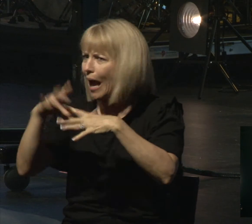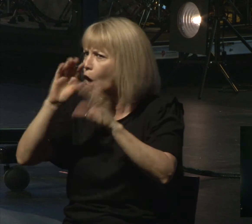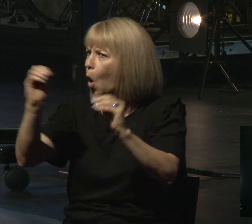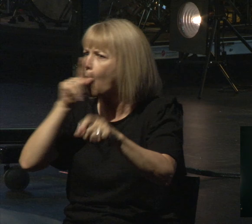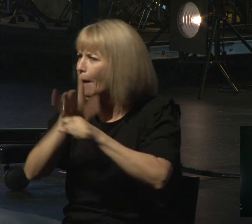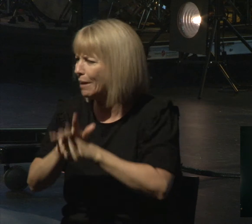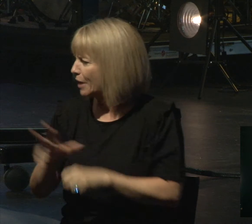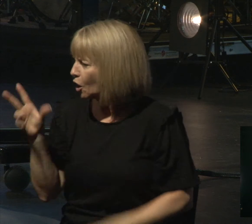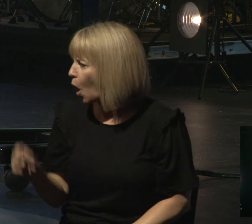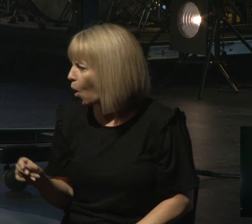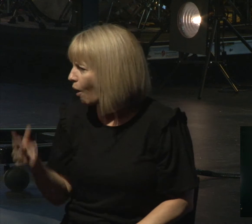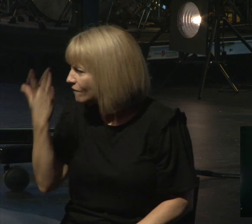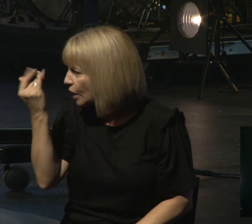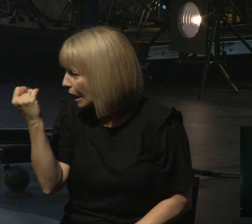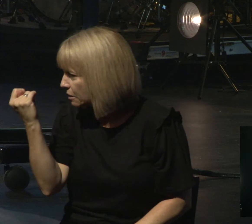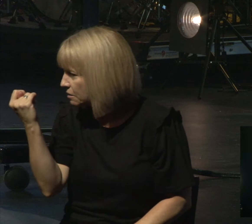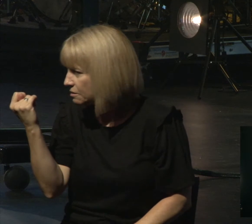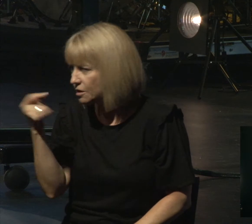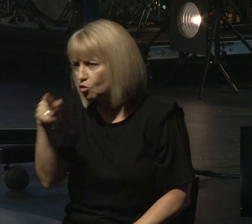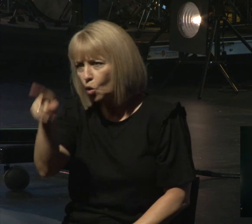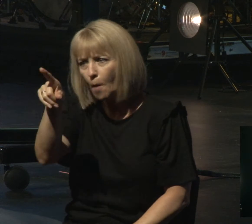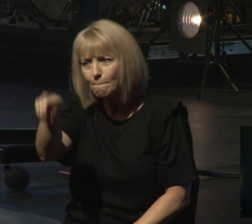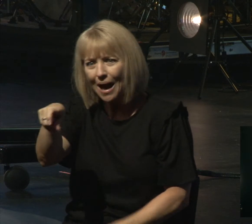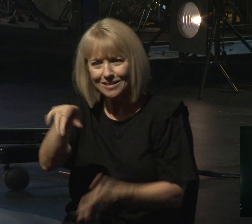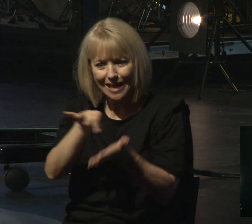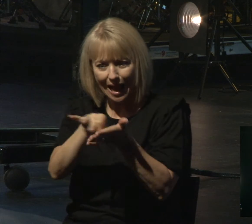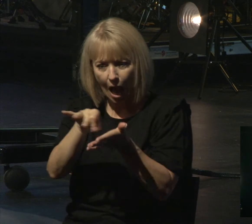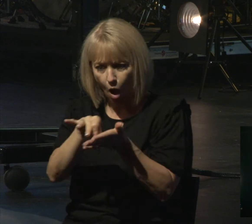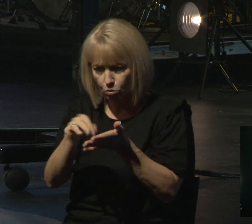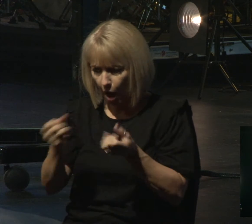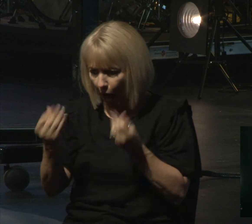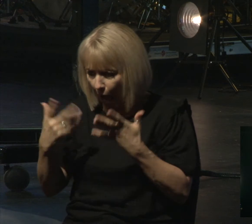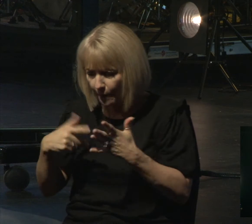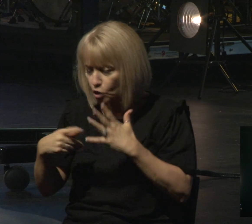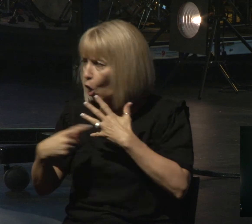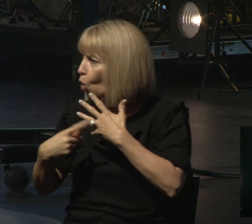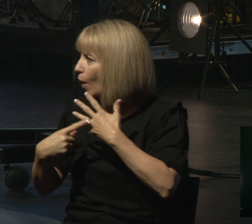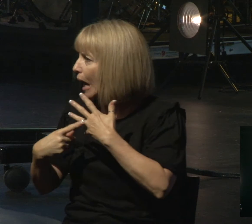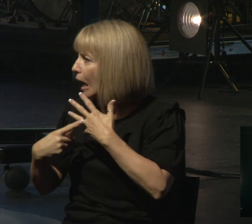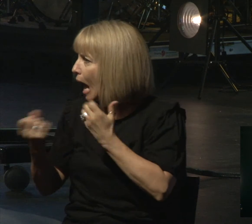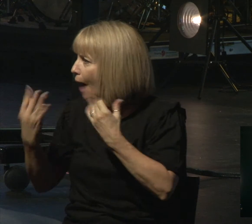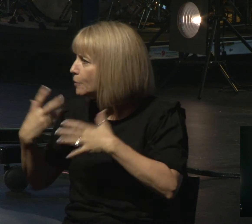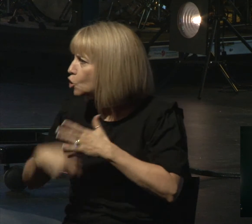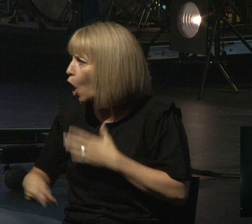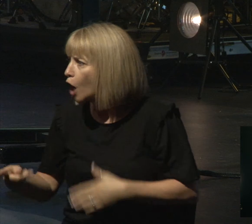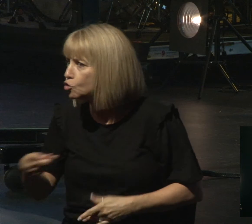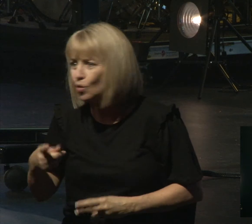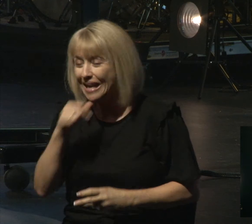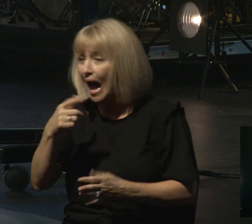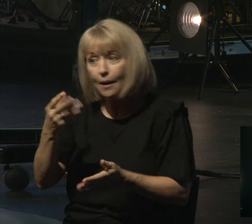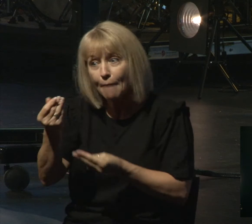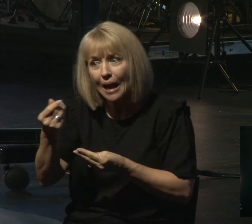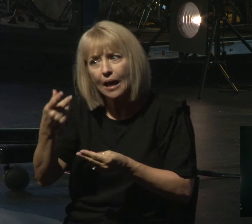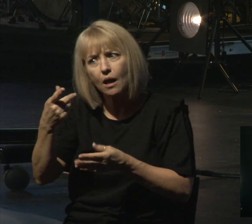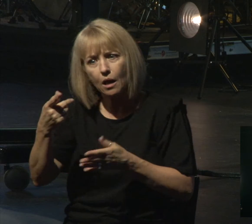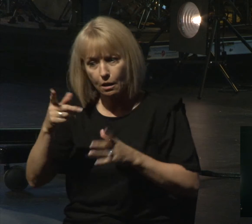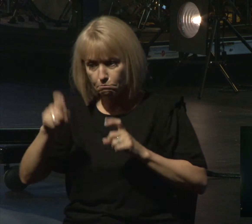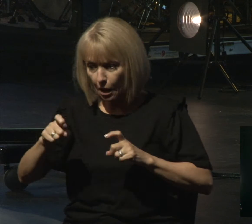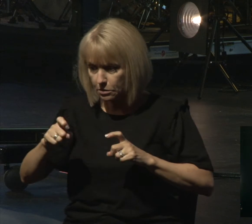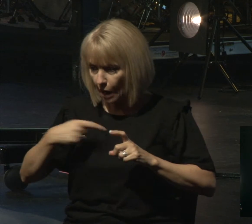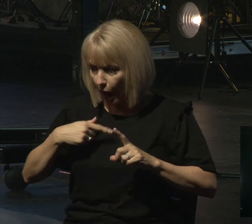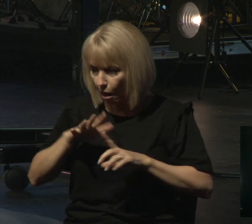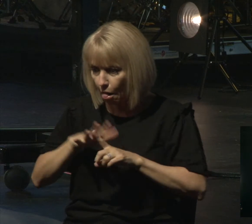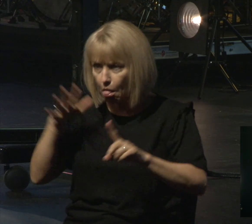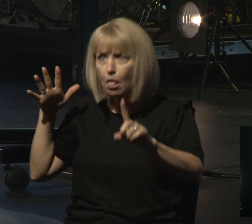it, count the cost of the ring. Know that the ring is going to cost you something as well. And so the second thing he lets this crowd know is that they need